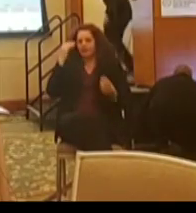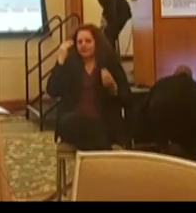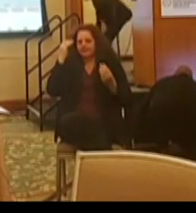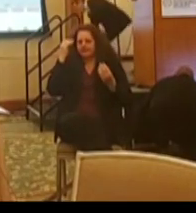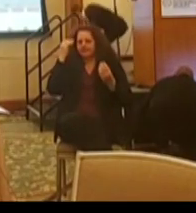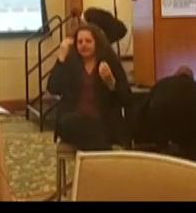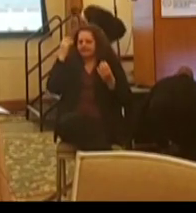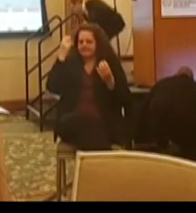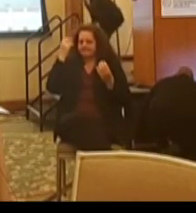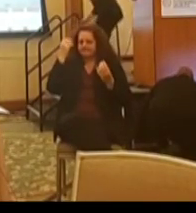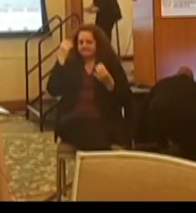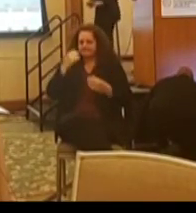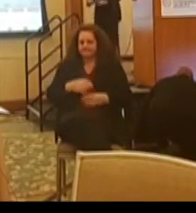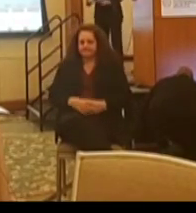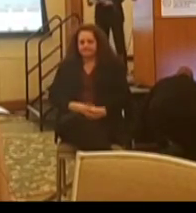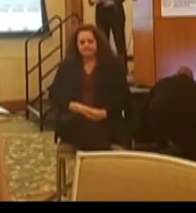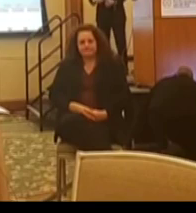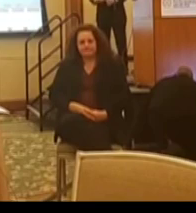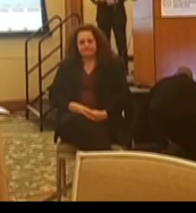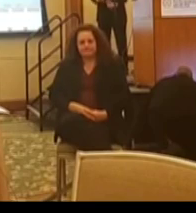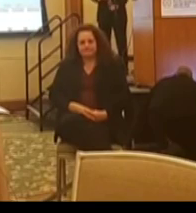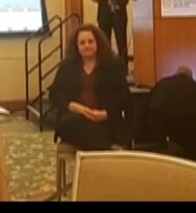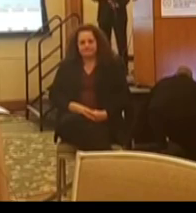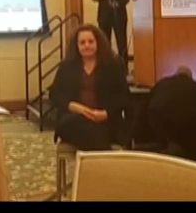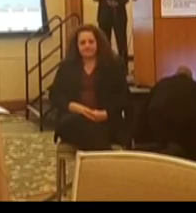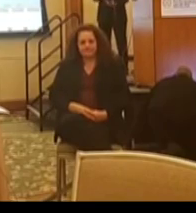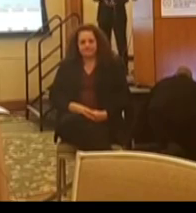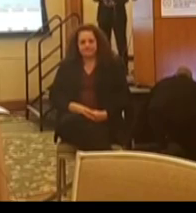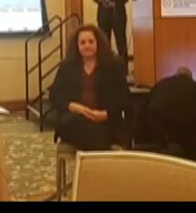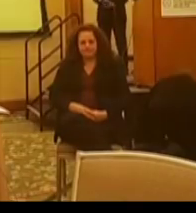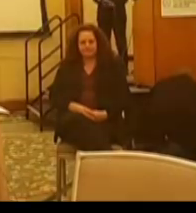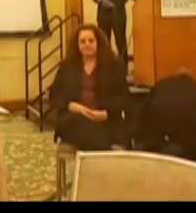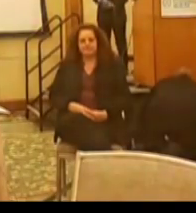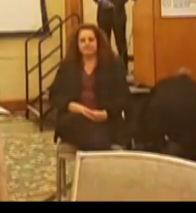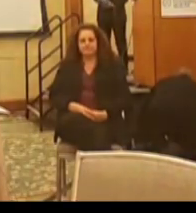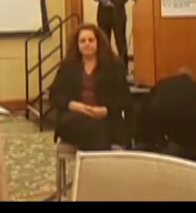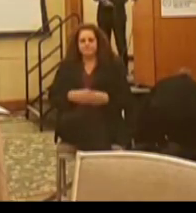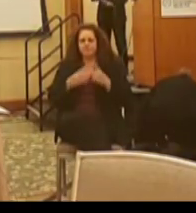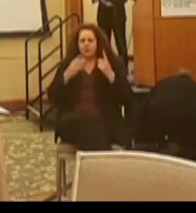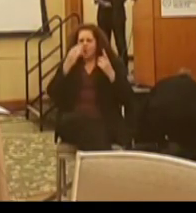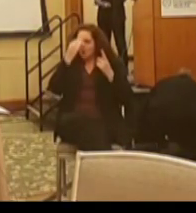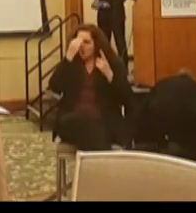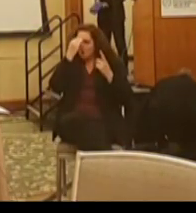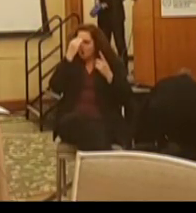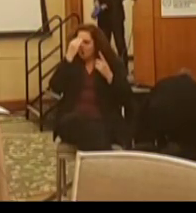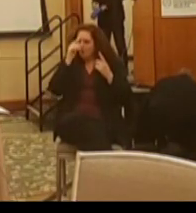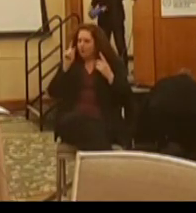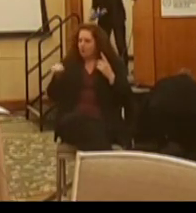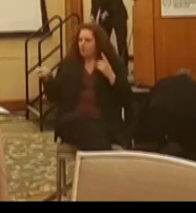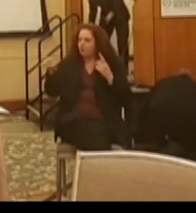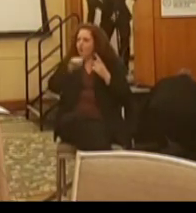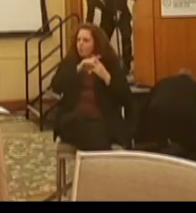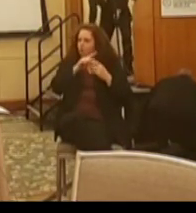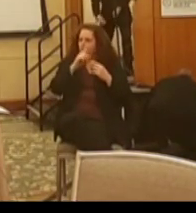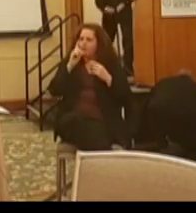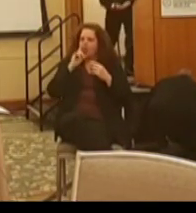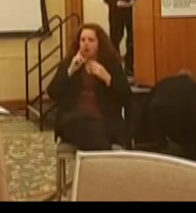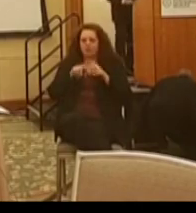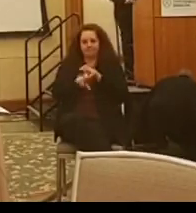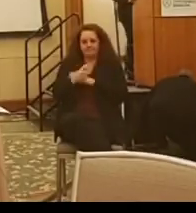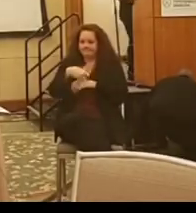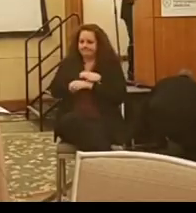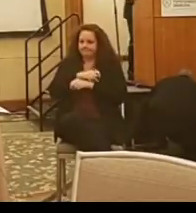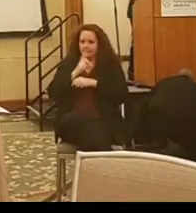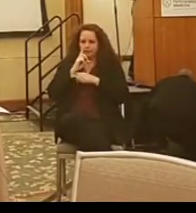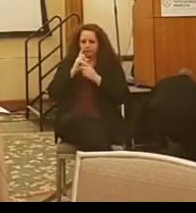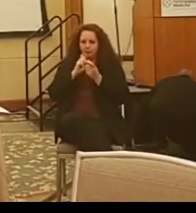look like as an exercise, knowing that you all are really focused on this kind of movement to action, which is very much something that we're looking